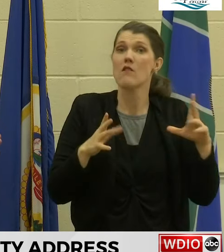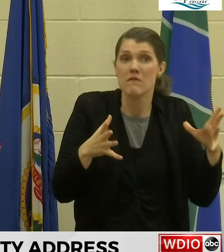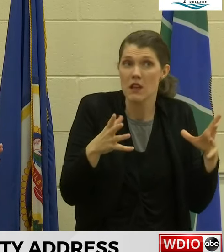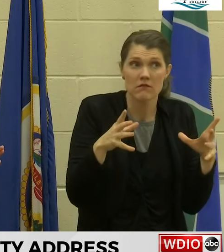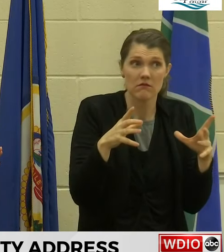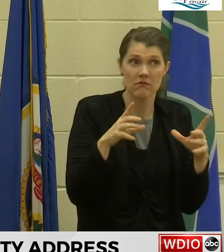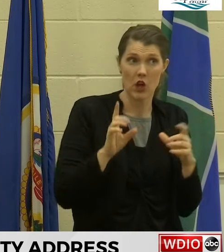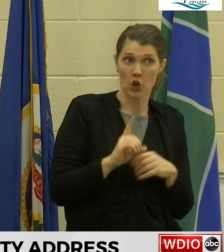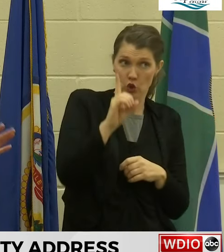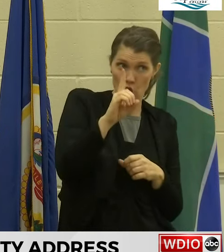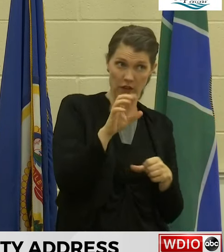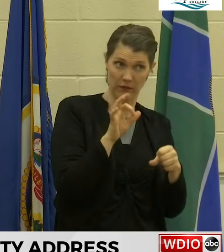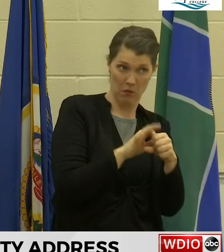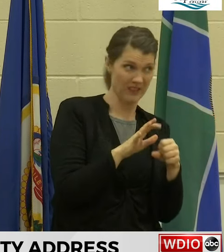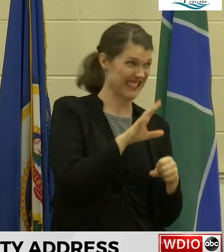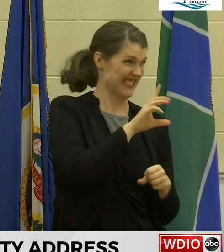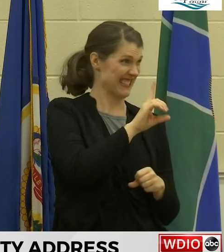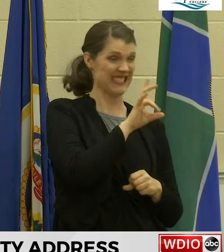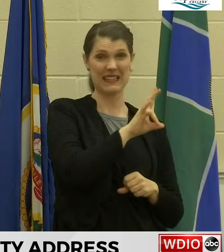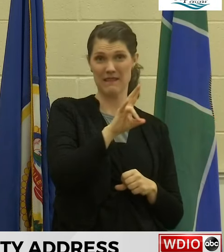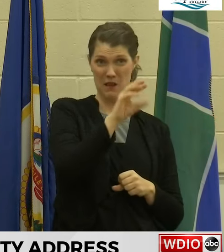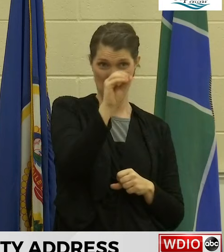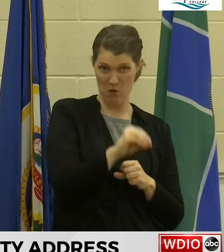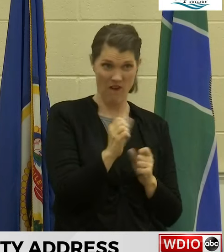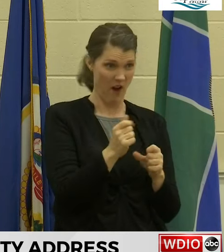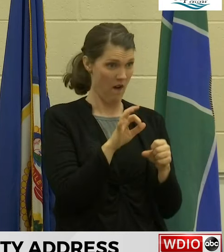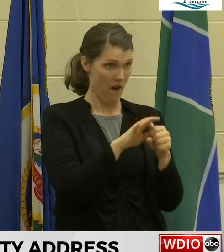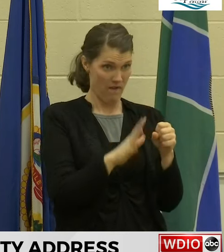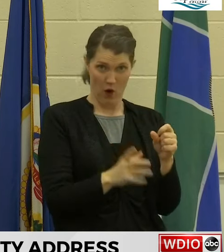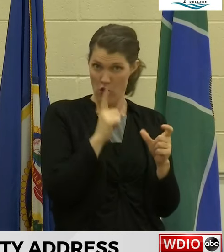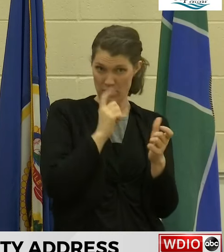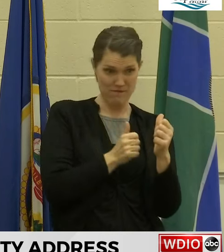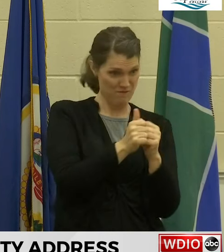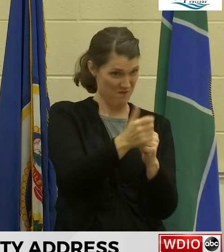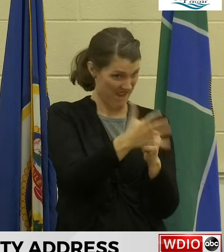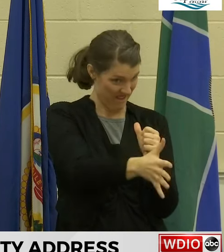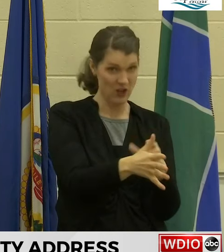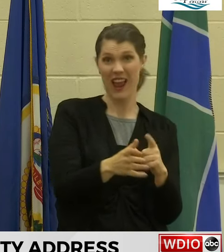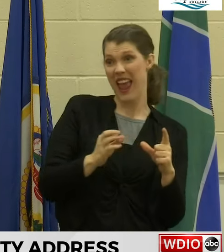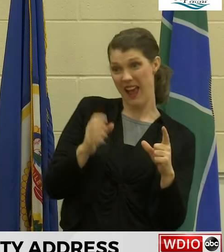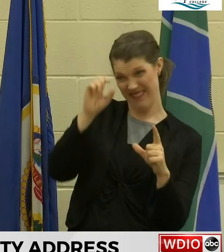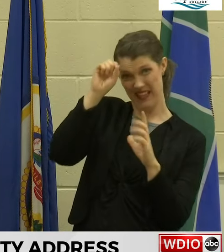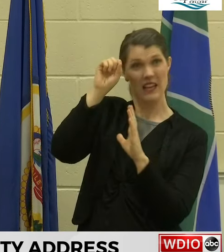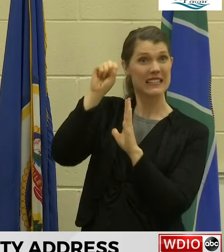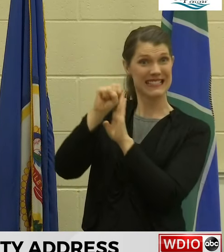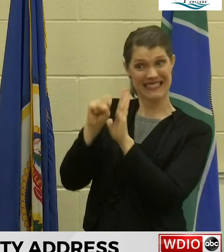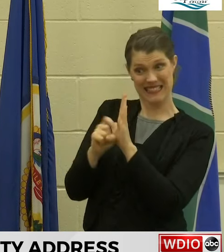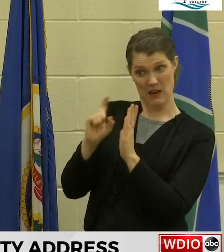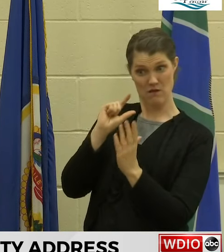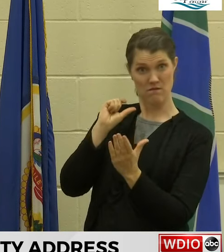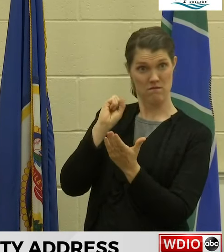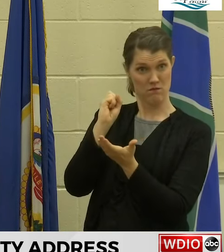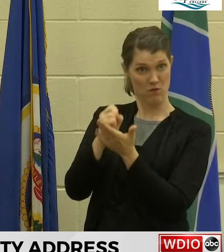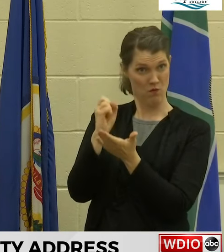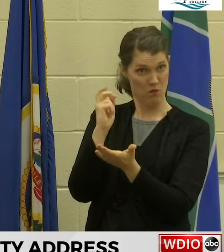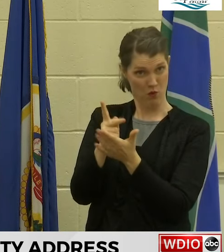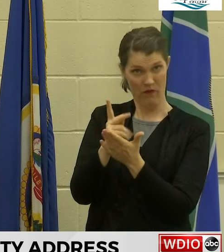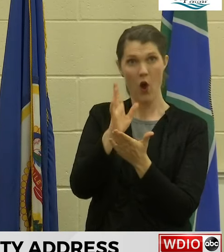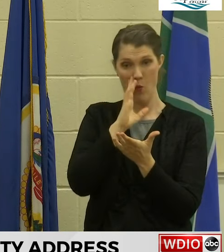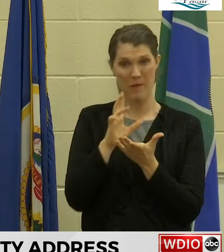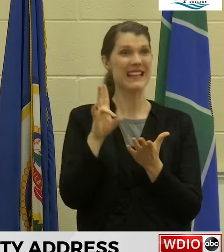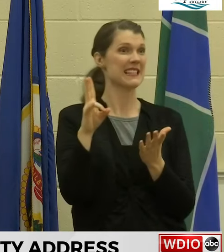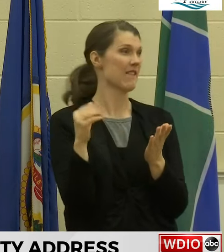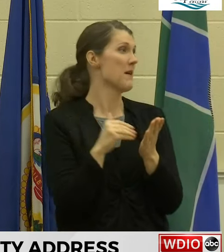been approved, 77% of Duluth voters, and when passed, it will raise $7 million more each